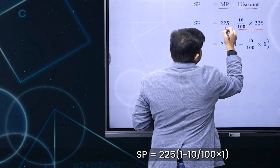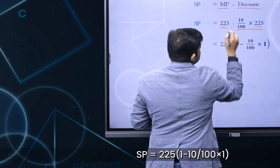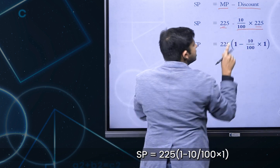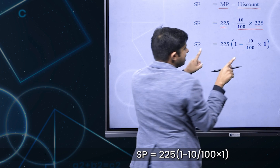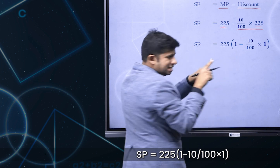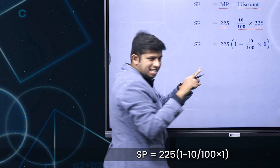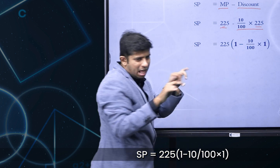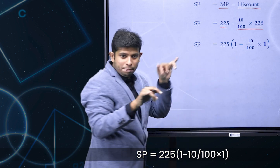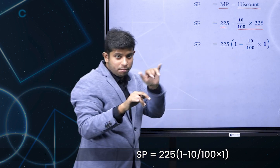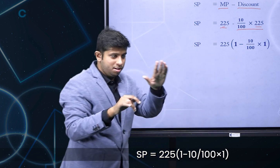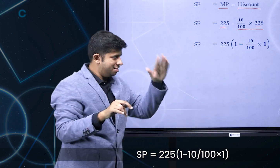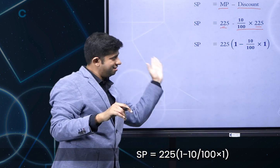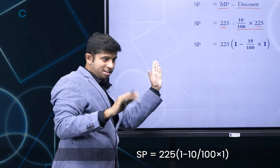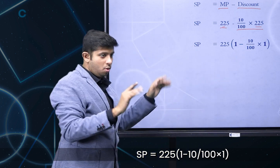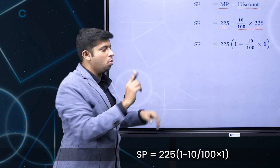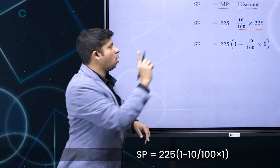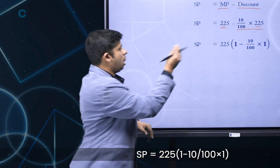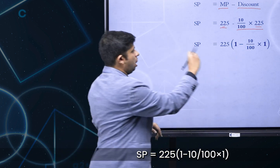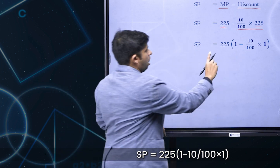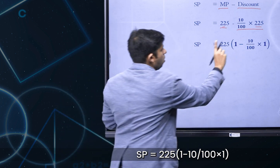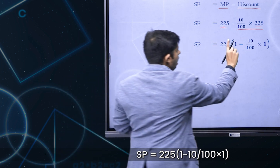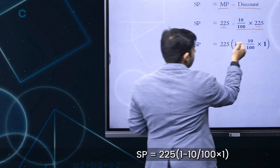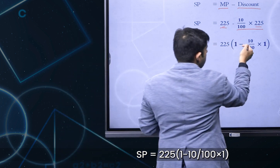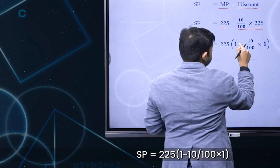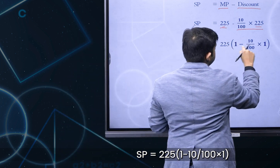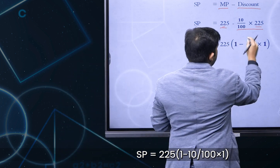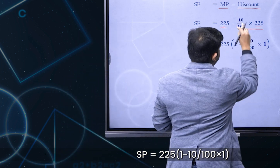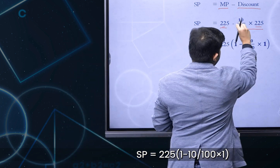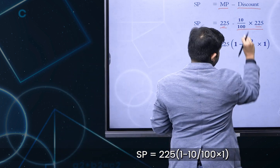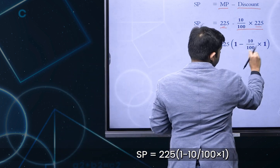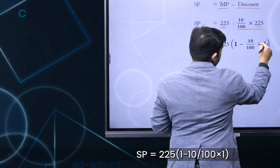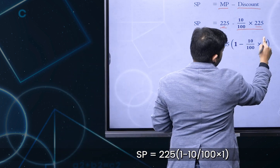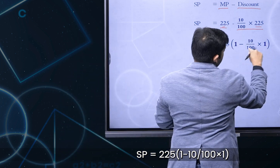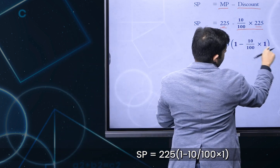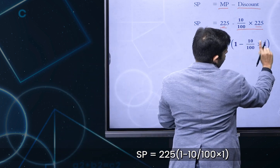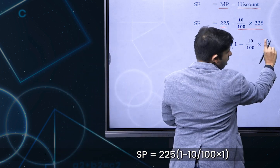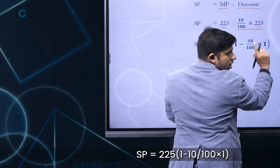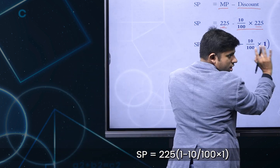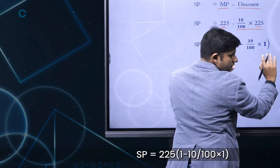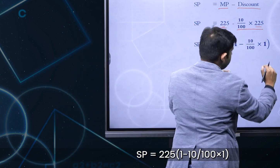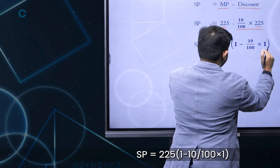Selling price equals to 225 of 1 minus 10 by 100 into 1.